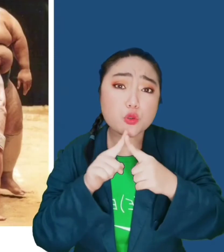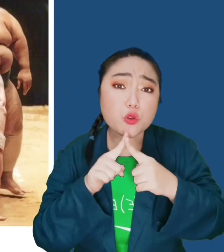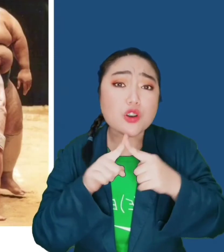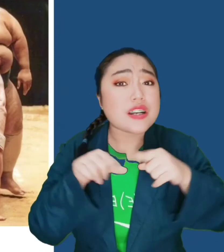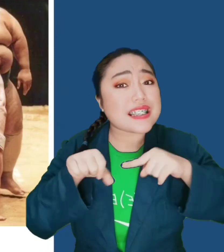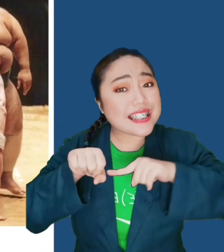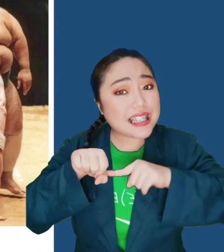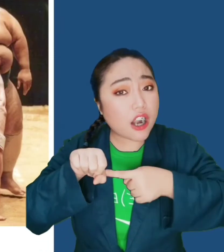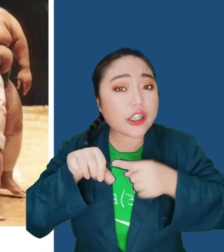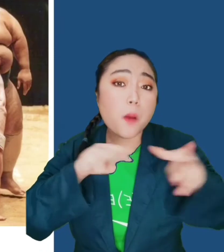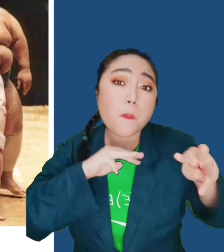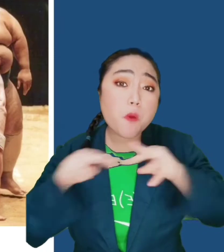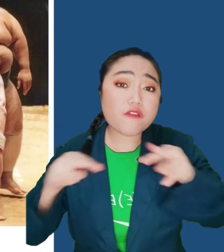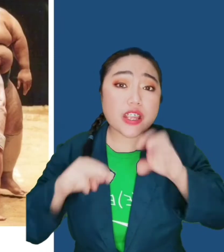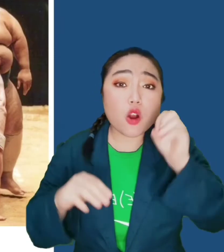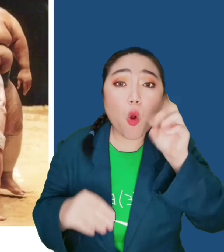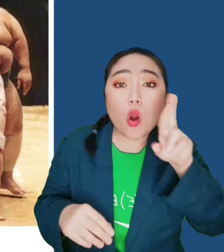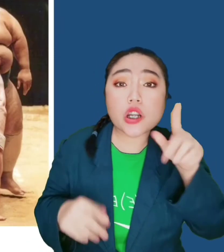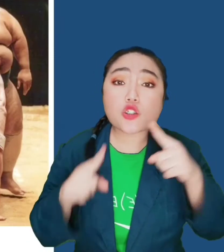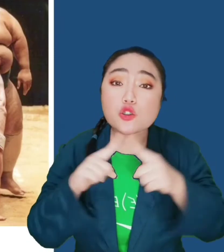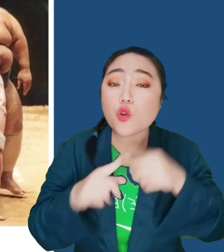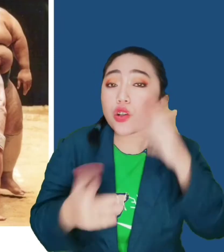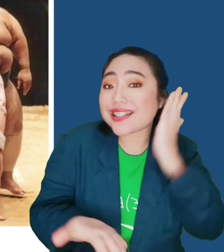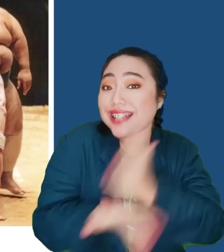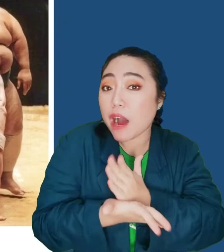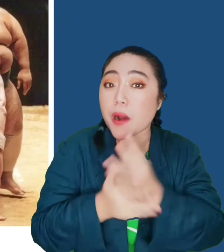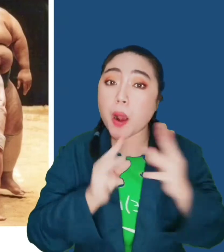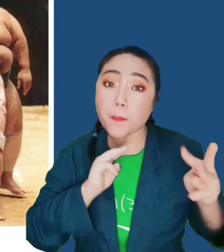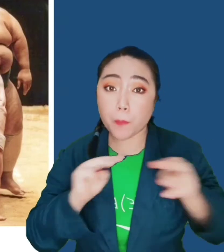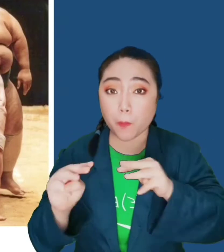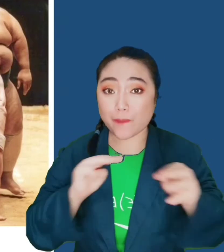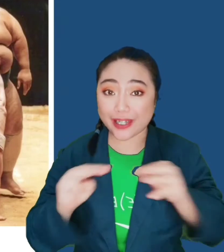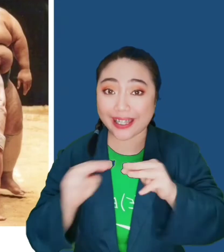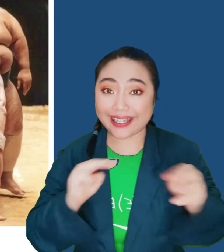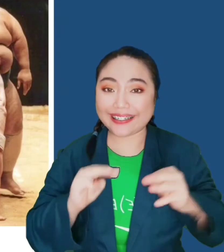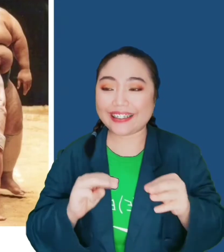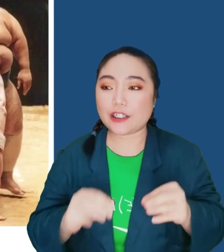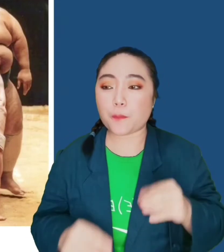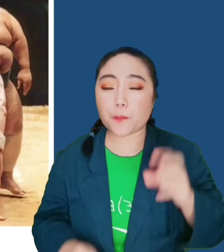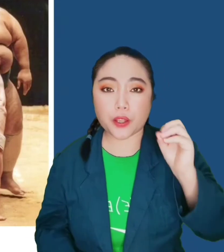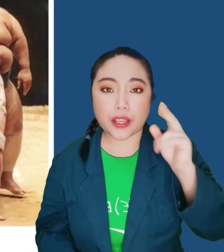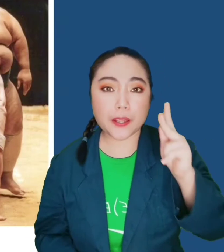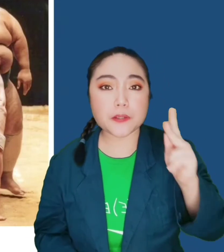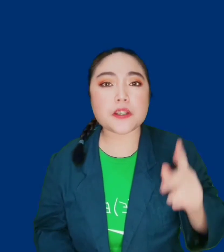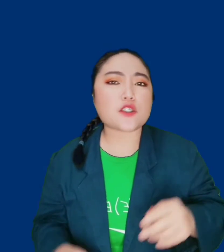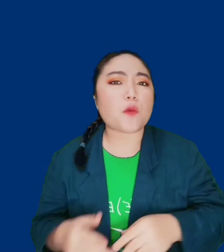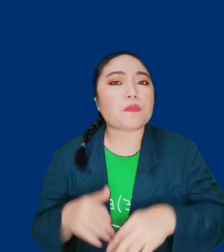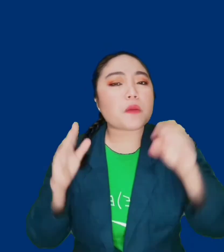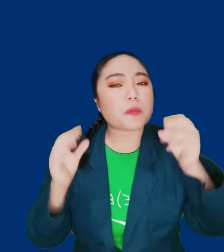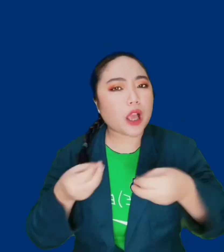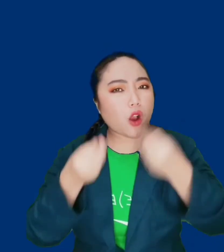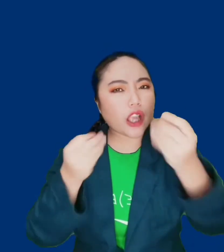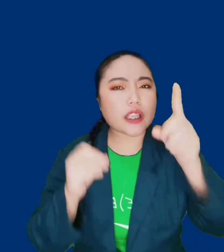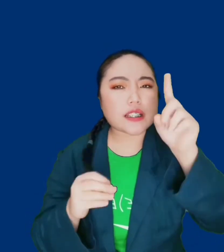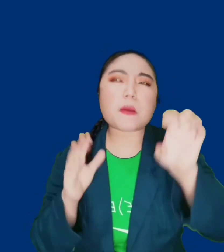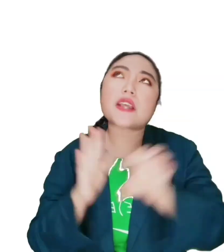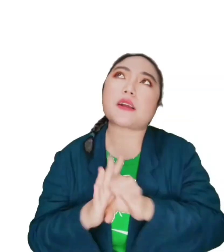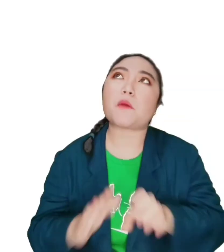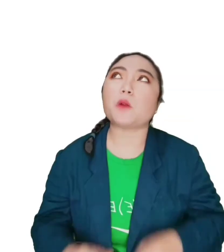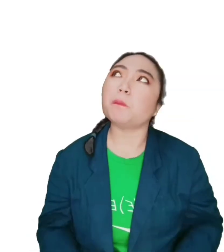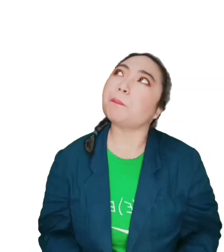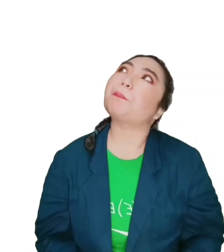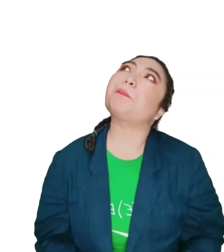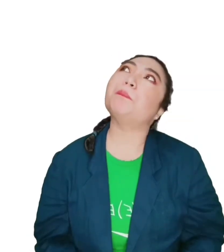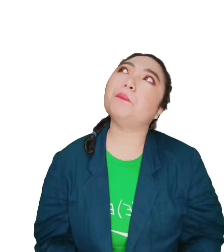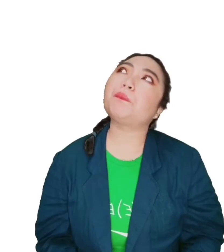you will be easier to start moving or stop moving. Okay? I'll also give